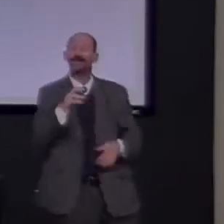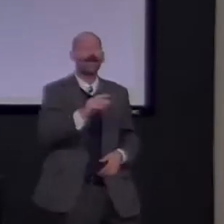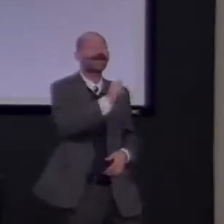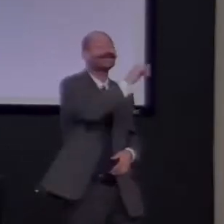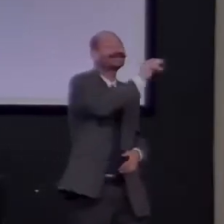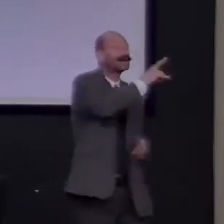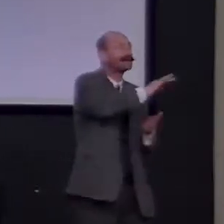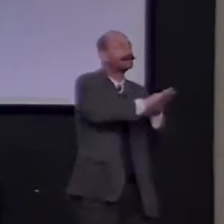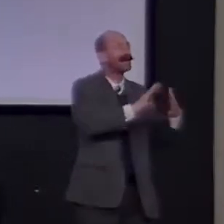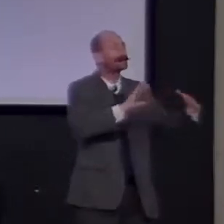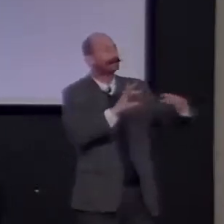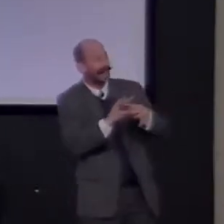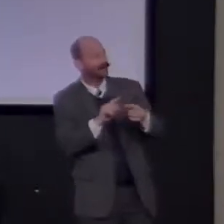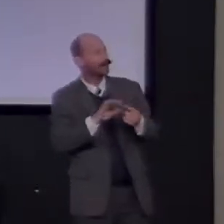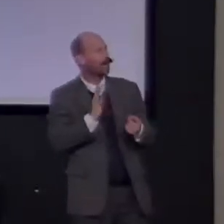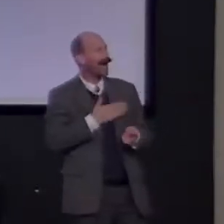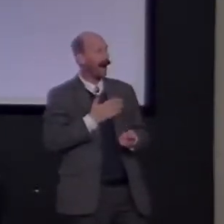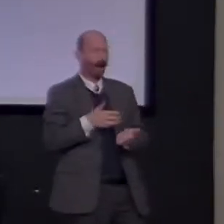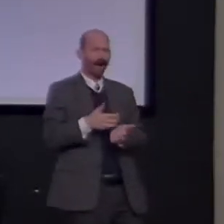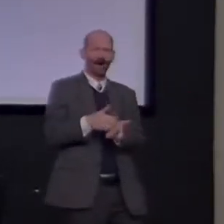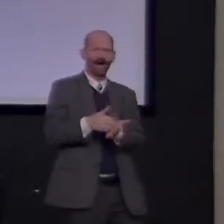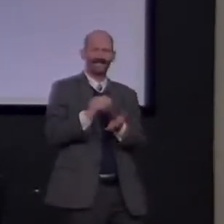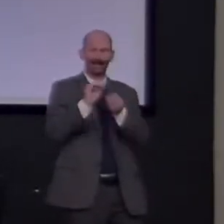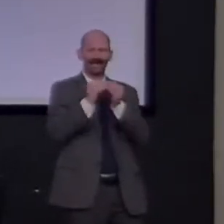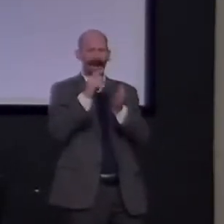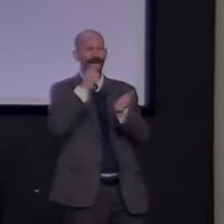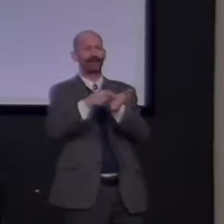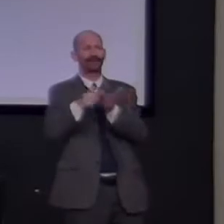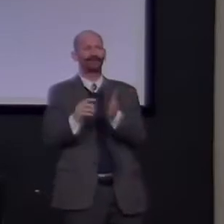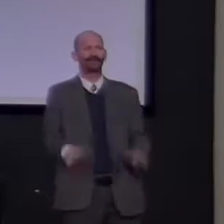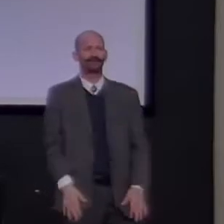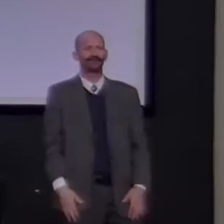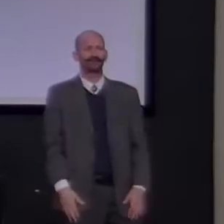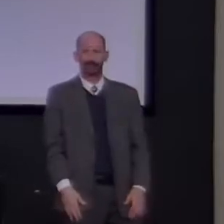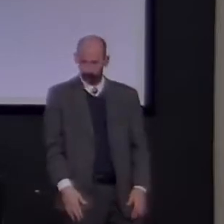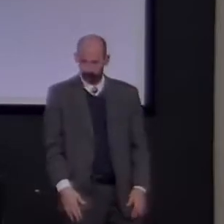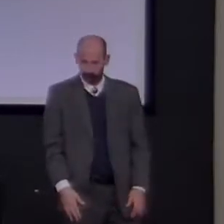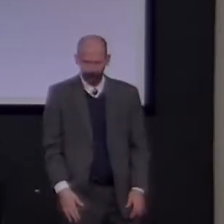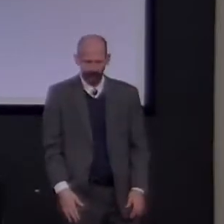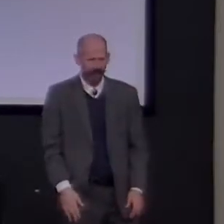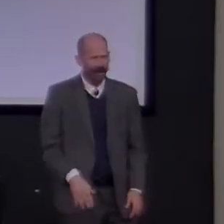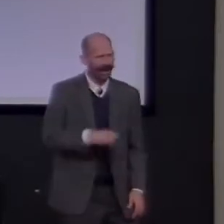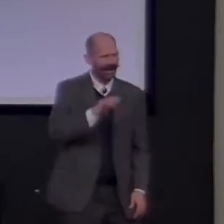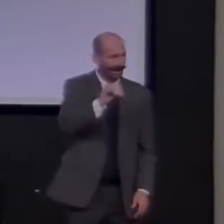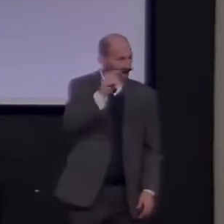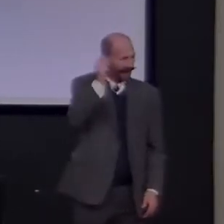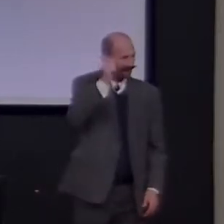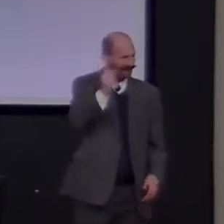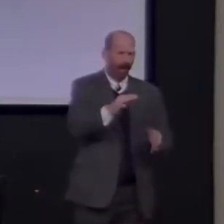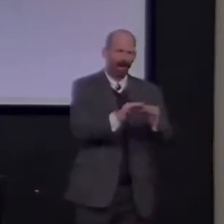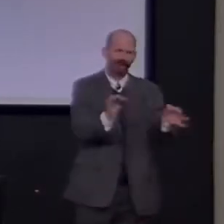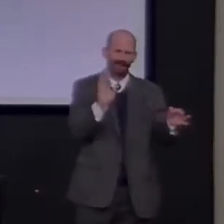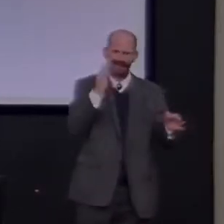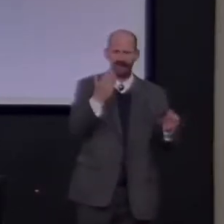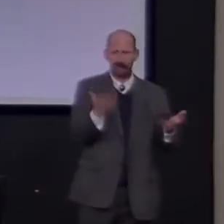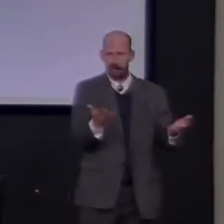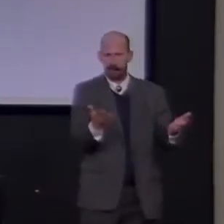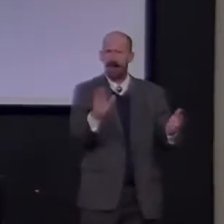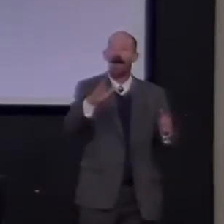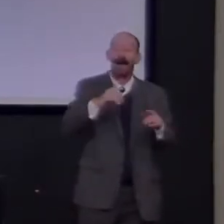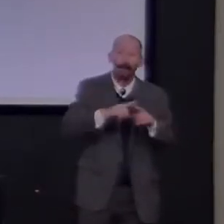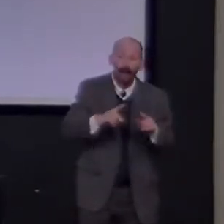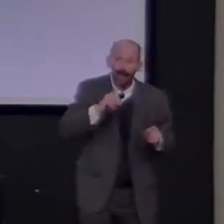system. These theoretical statements are very important because they set up predictions that are actually